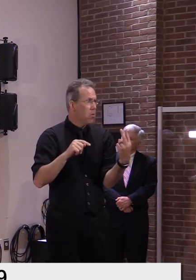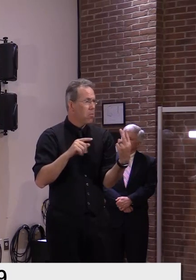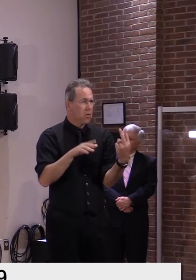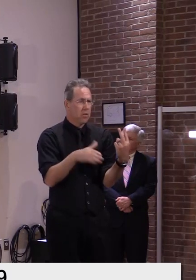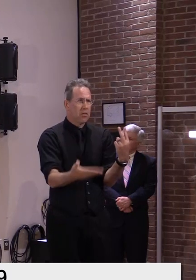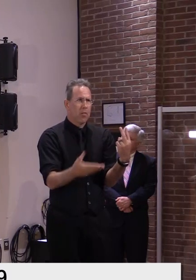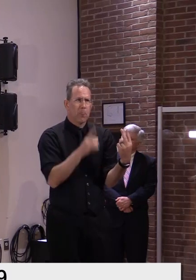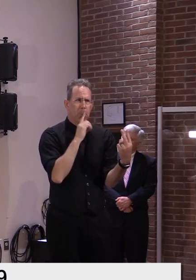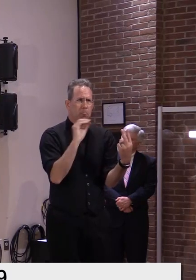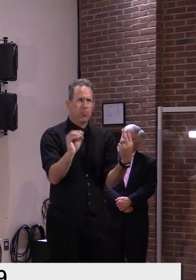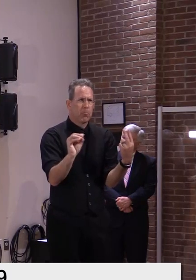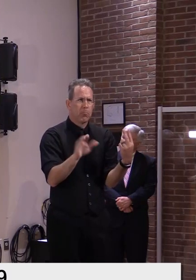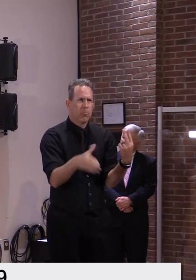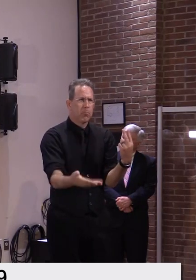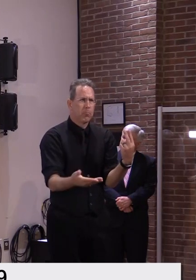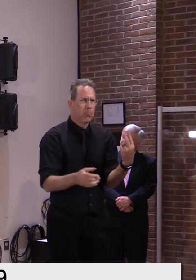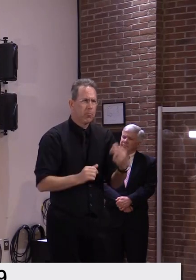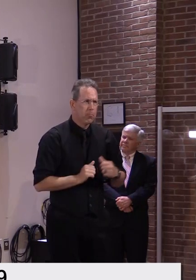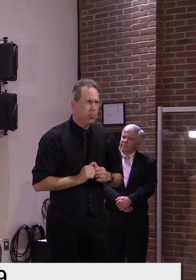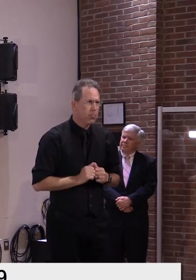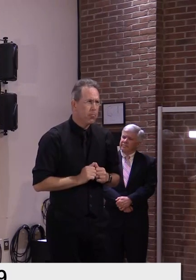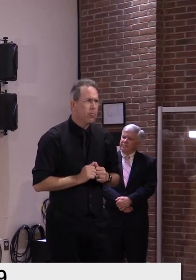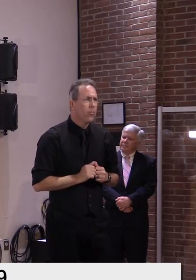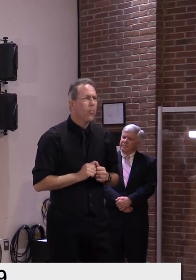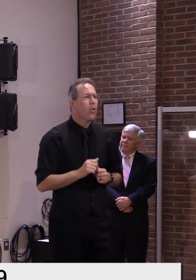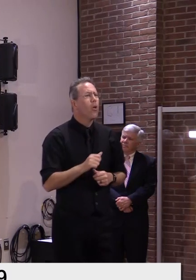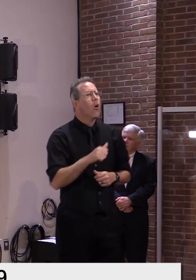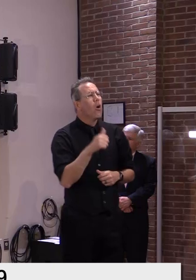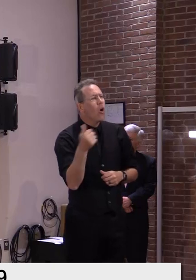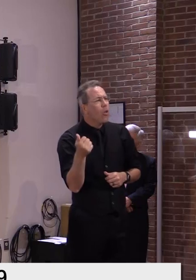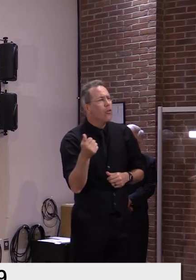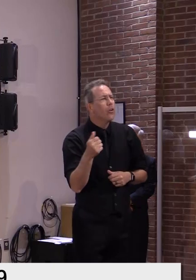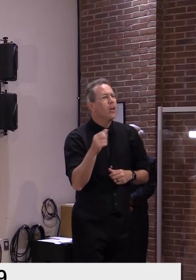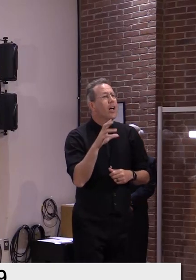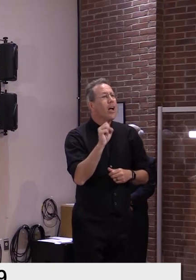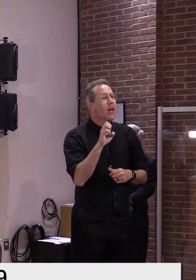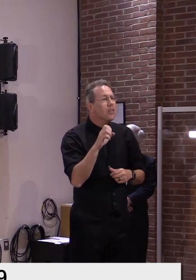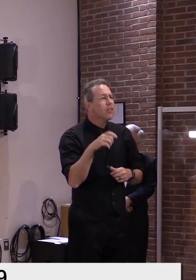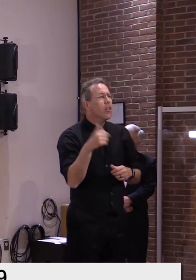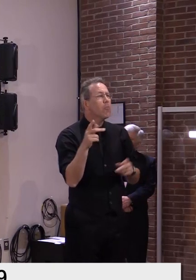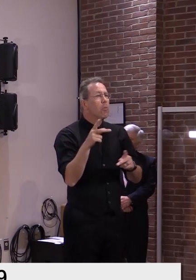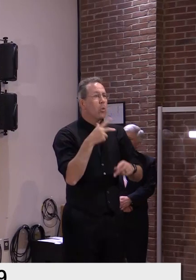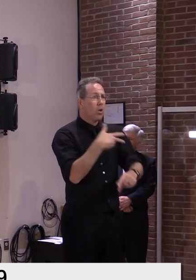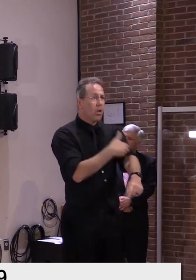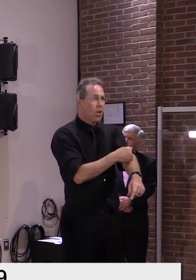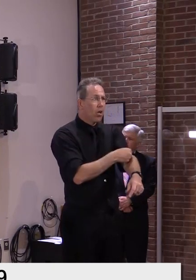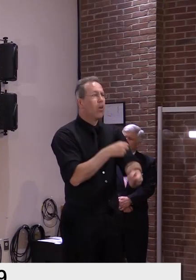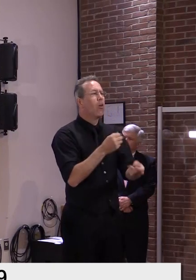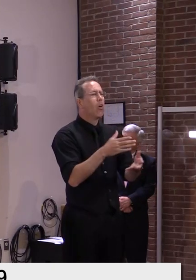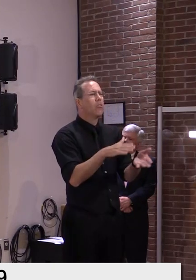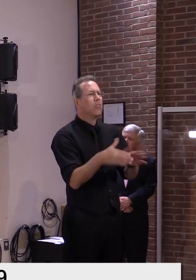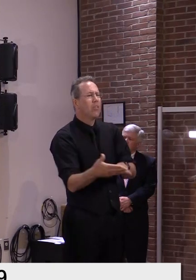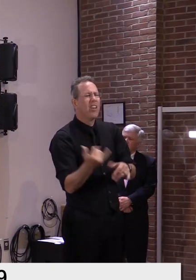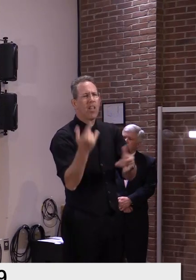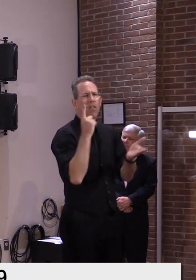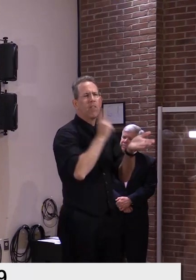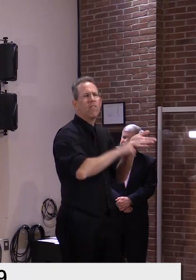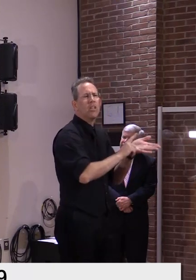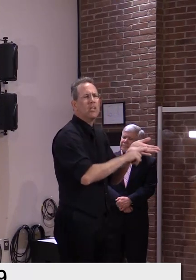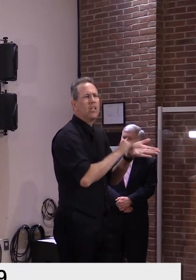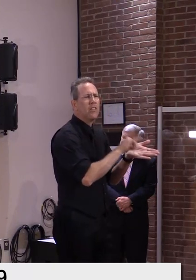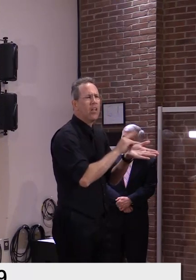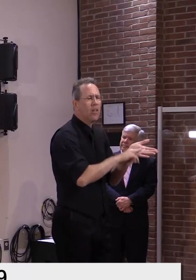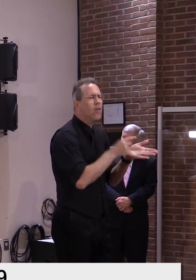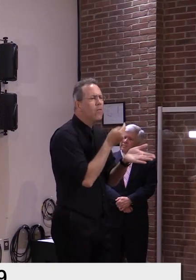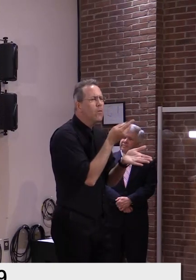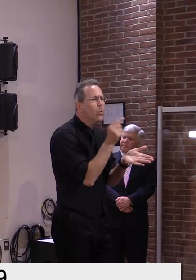of some deaths that were questioned, whether they could have been related to the vaccine or not. People